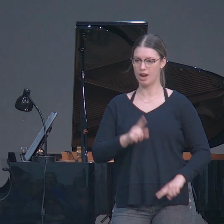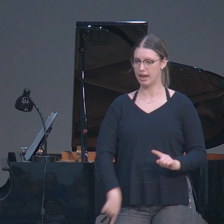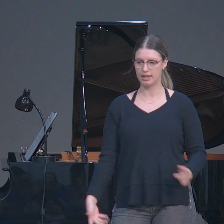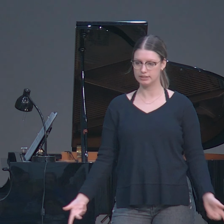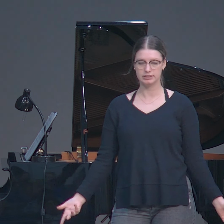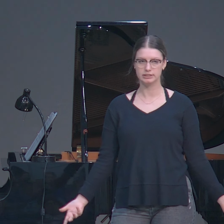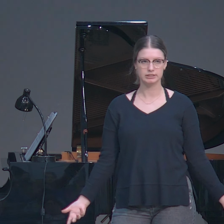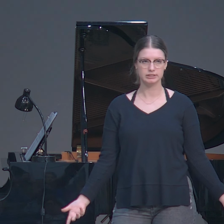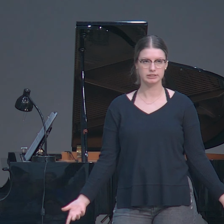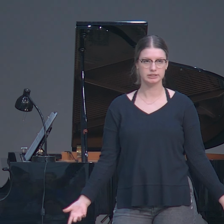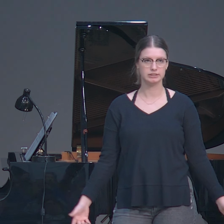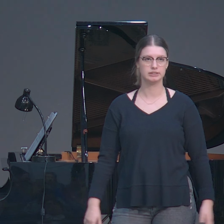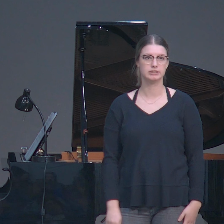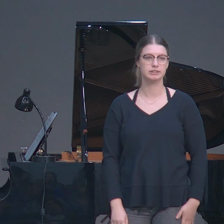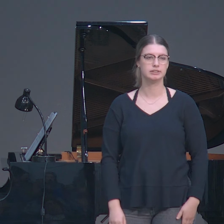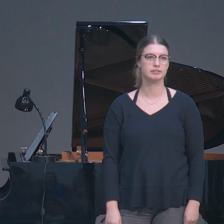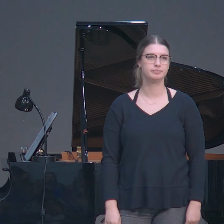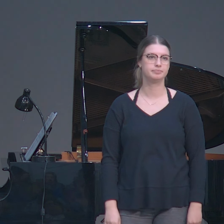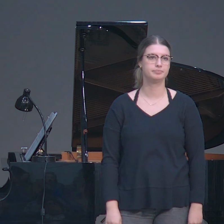It can't change the heart.